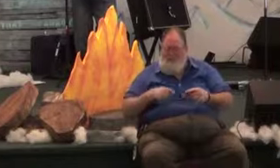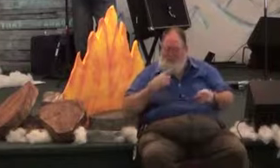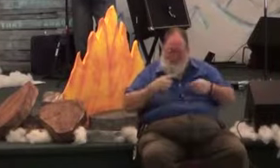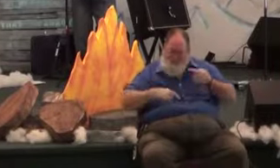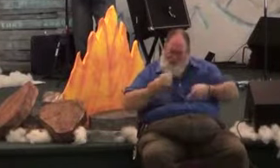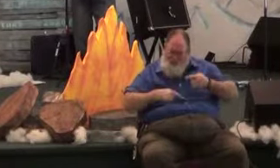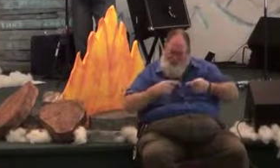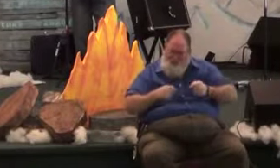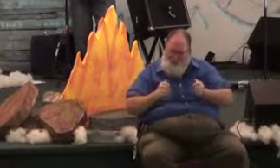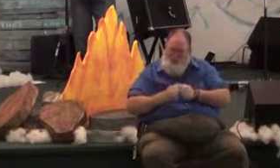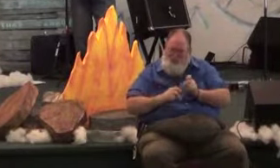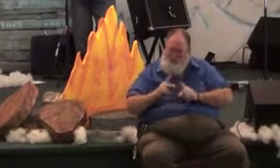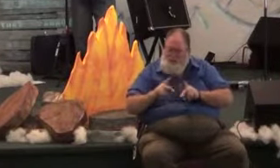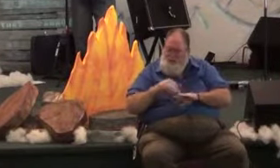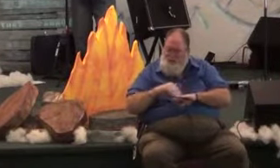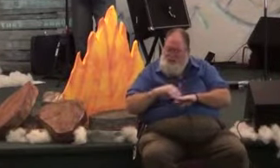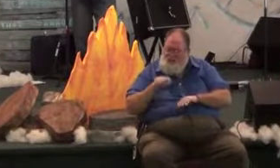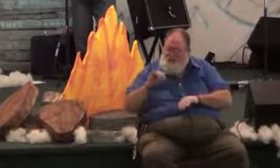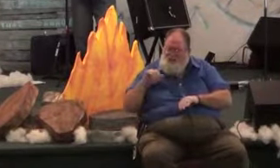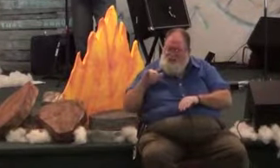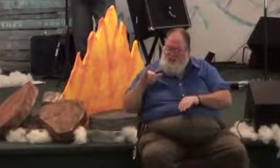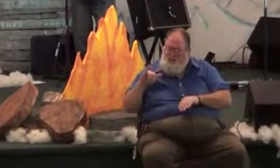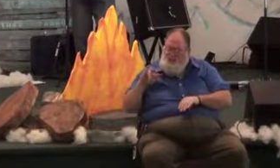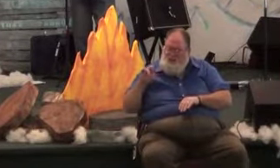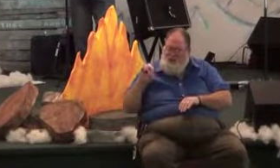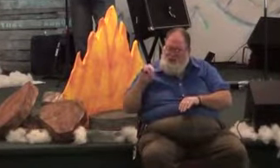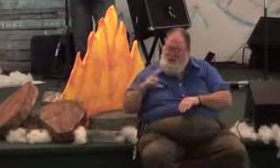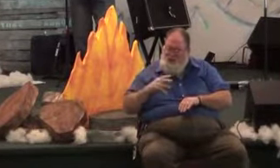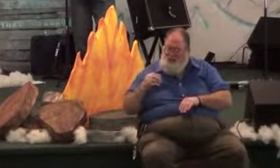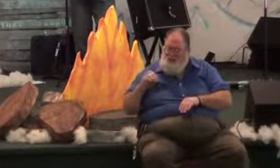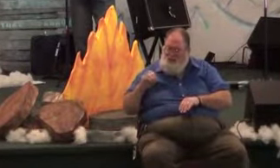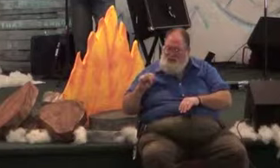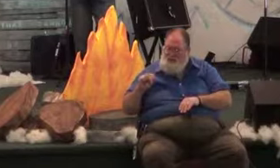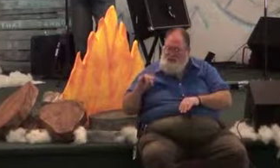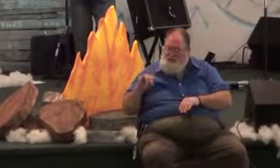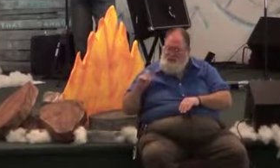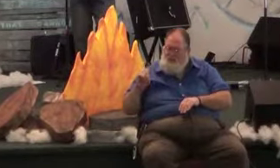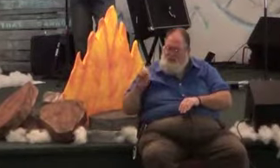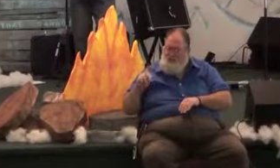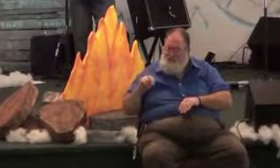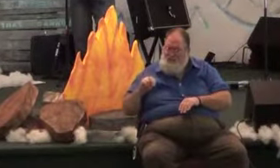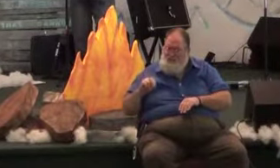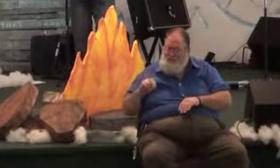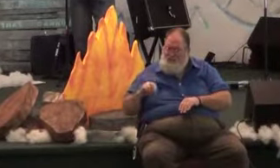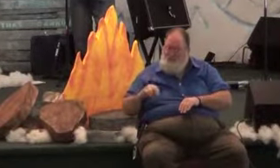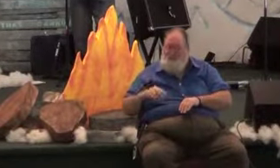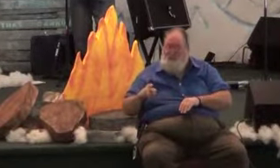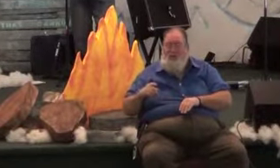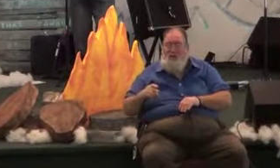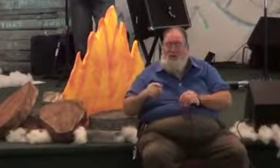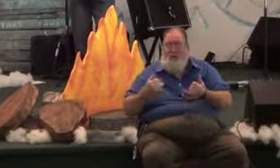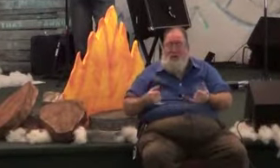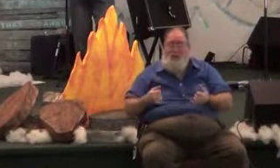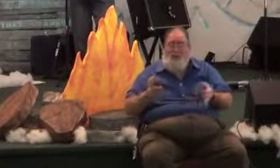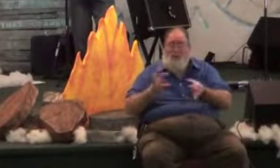and Sidon. They now joined together and sought an audience with